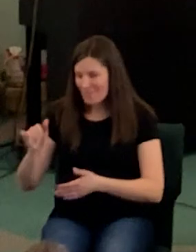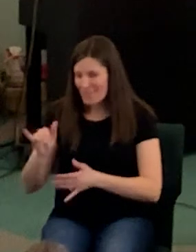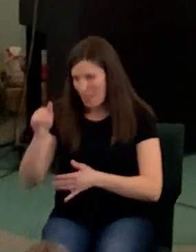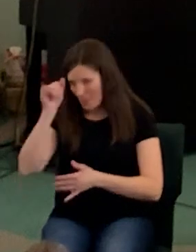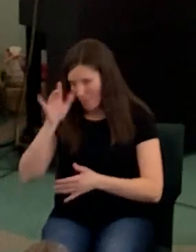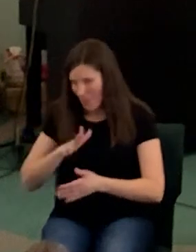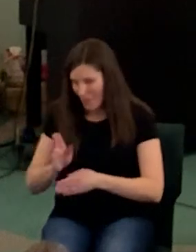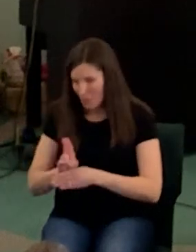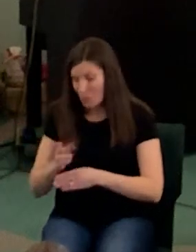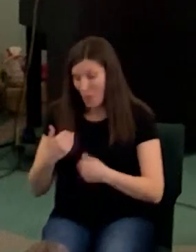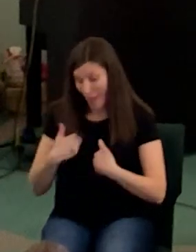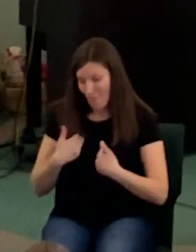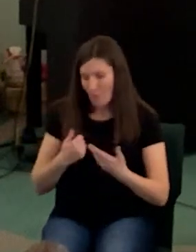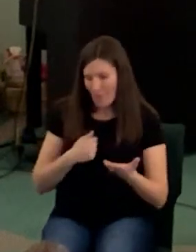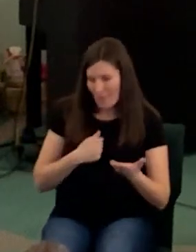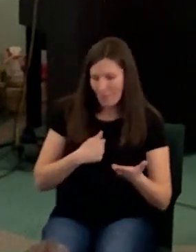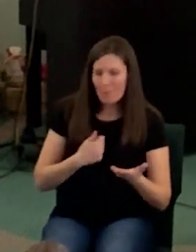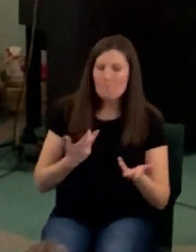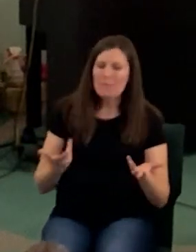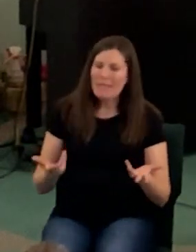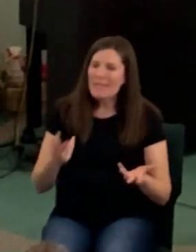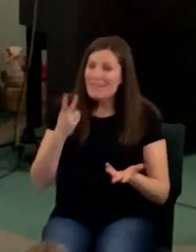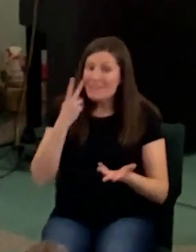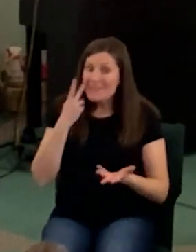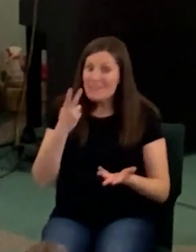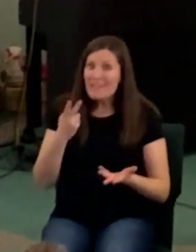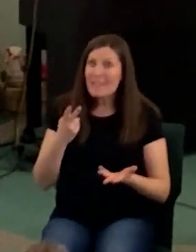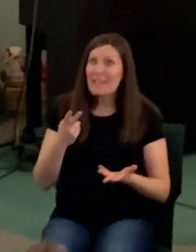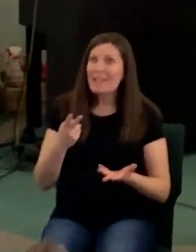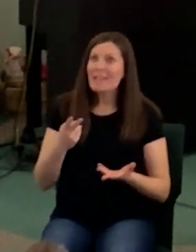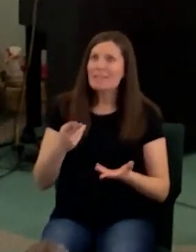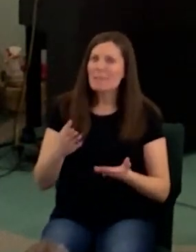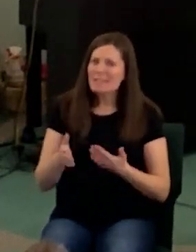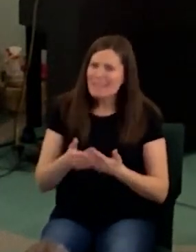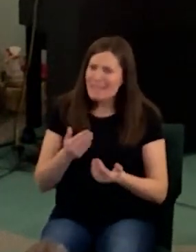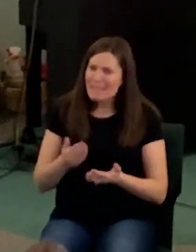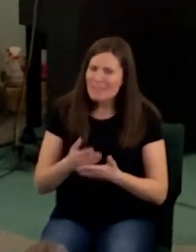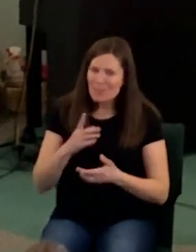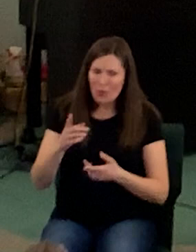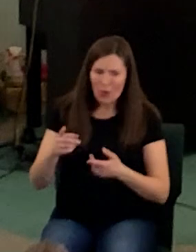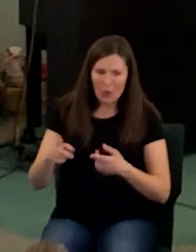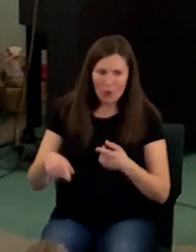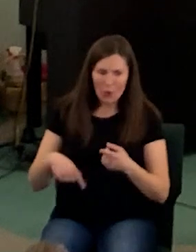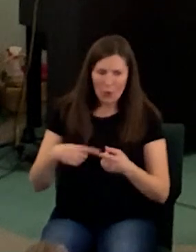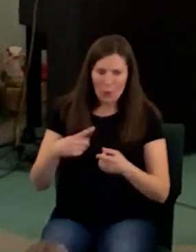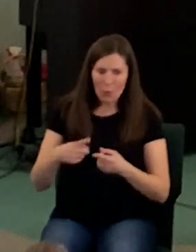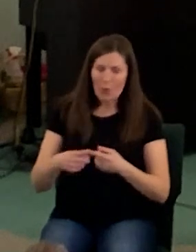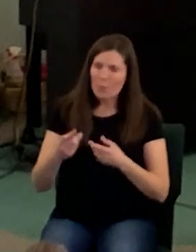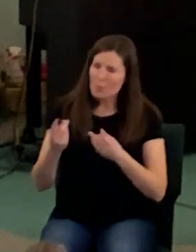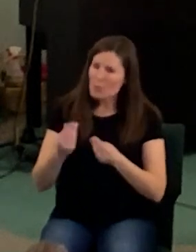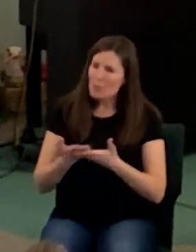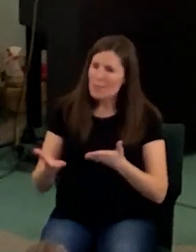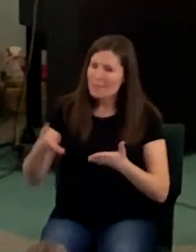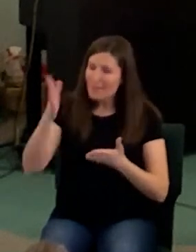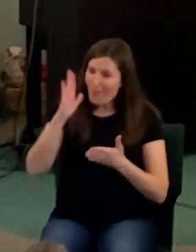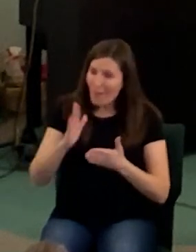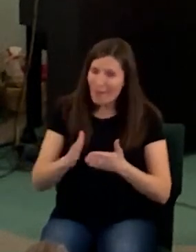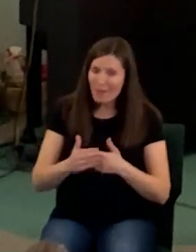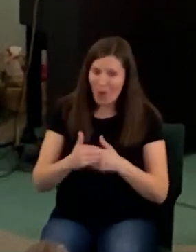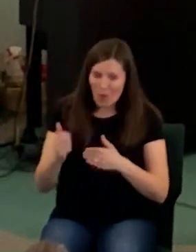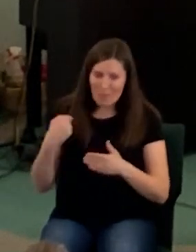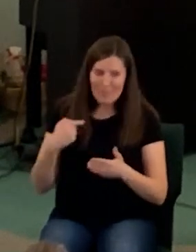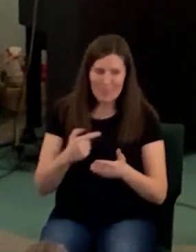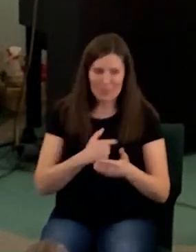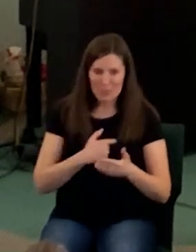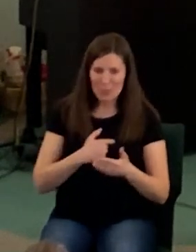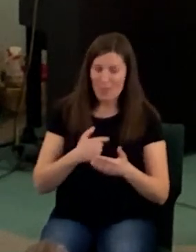easier because we can accomplish what he wants in our lives. And in that process, we learn to rely on him